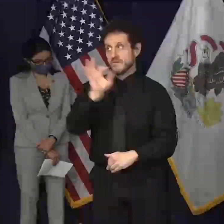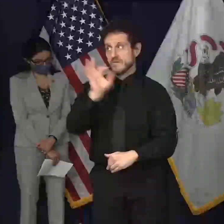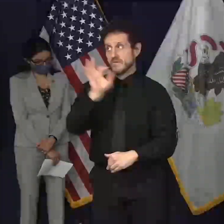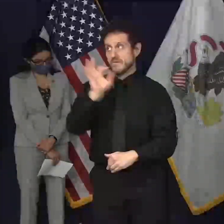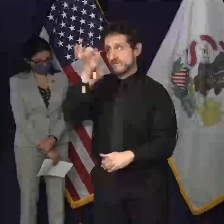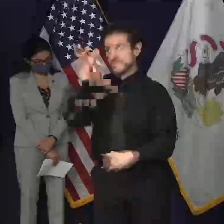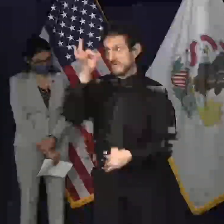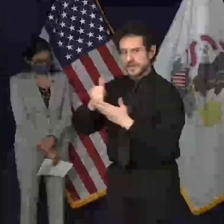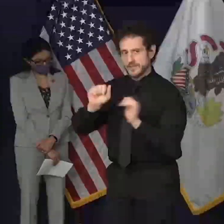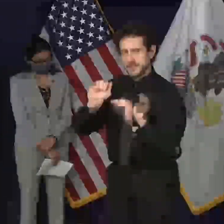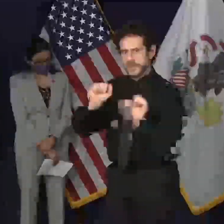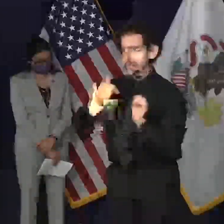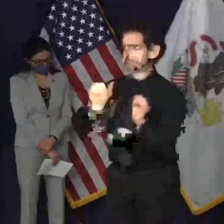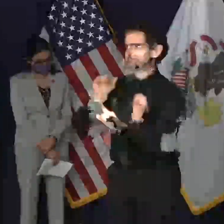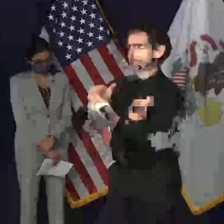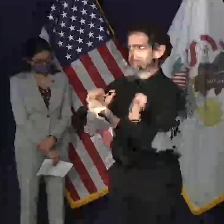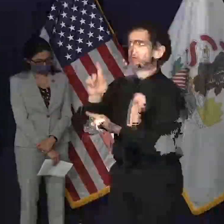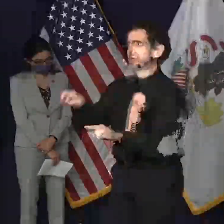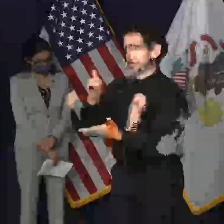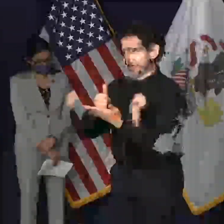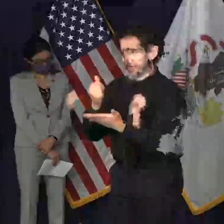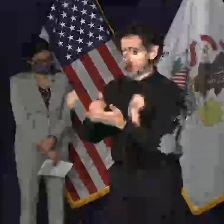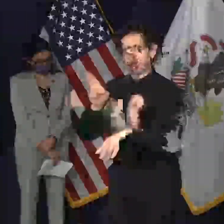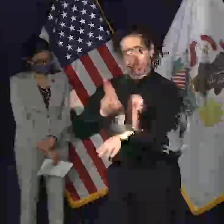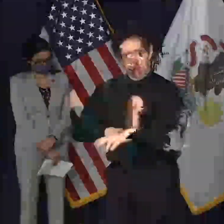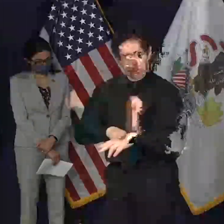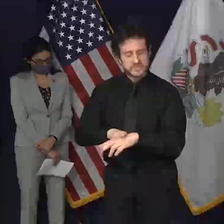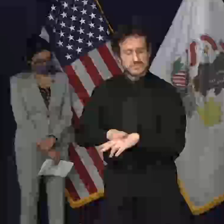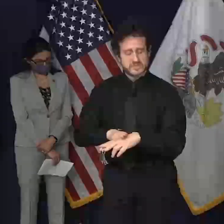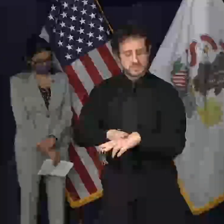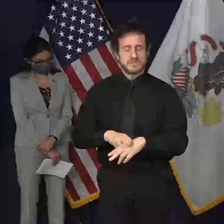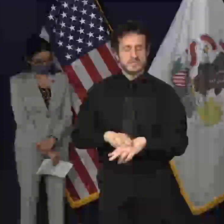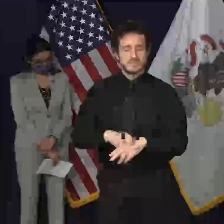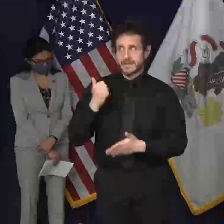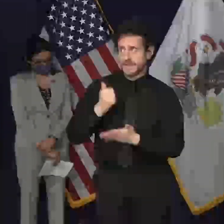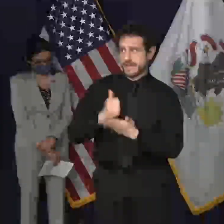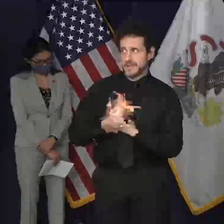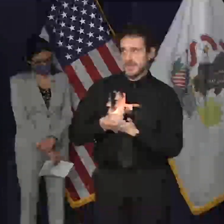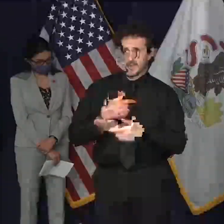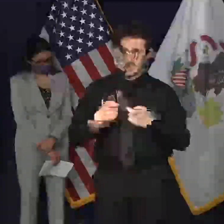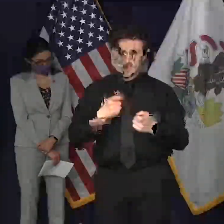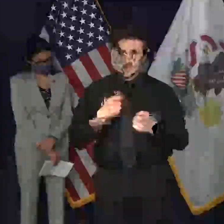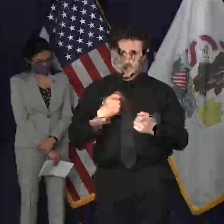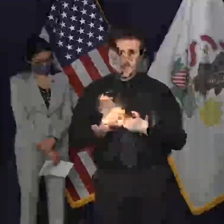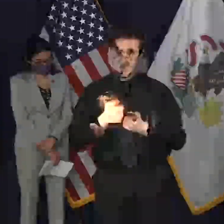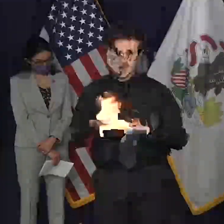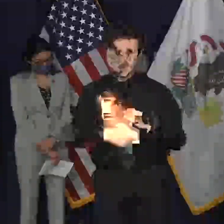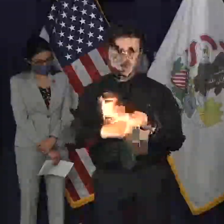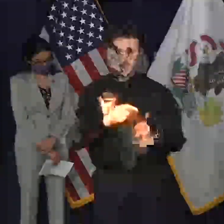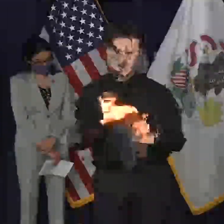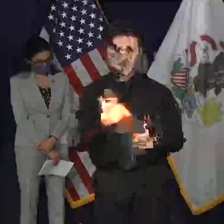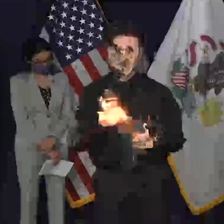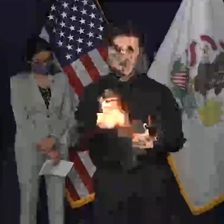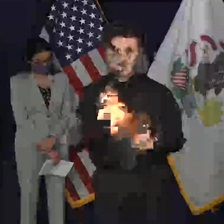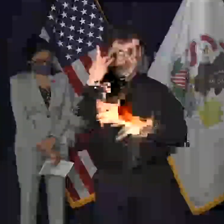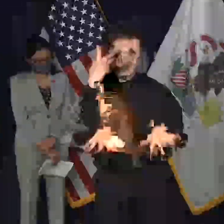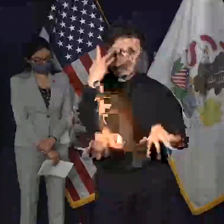we are going to need help, there's no doubt about it, in order to deal with the cost of this pandemic.